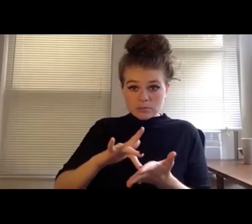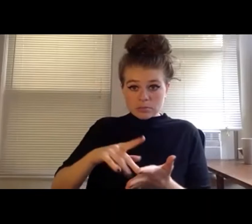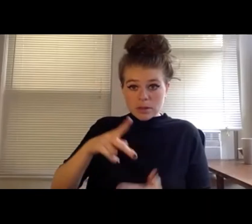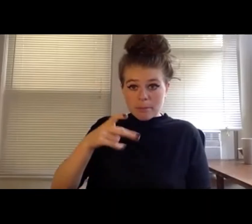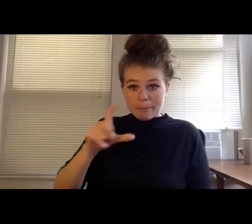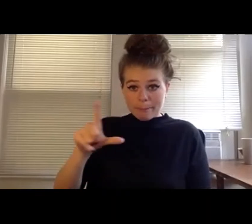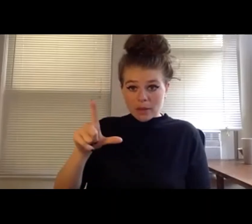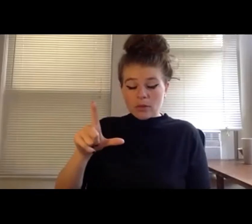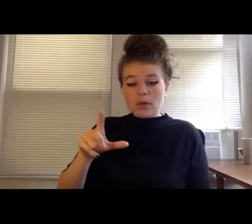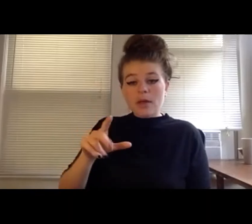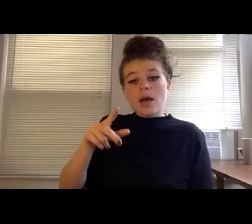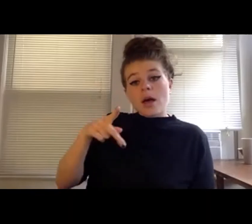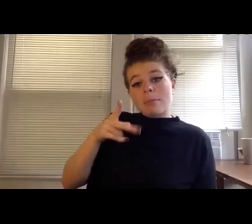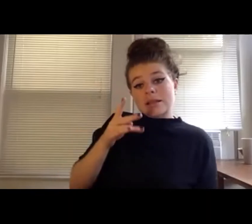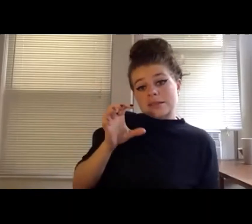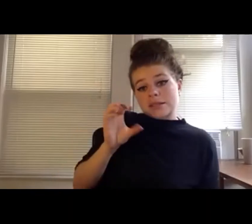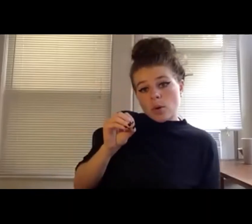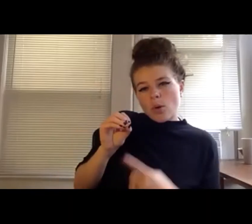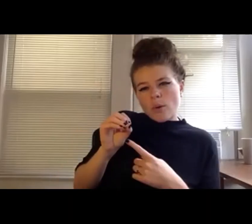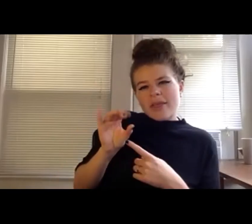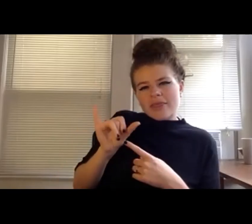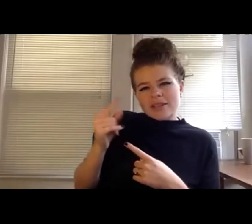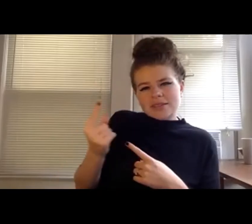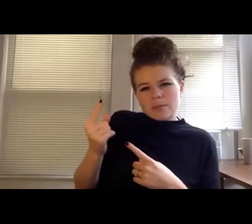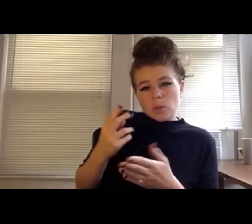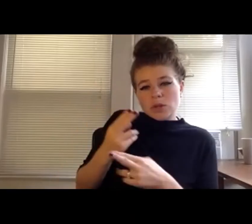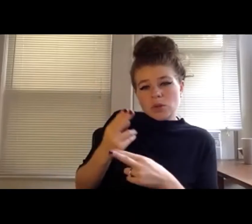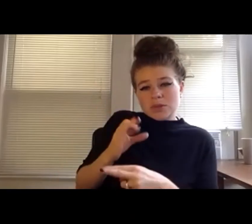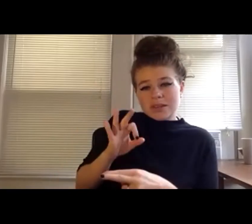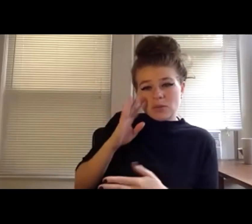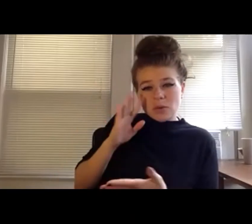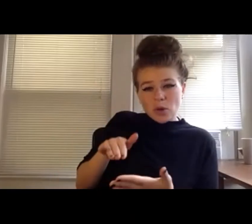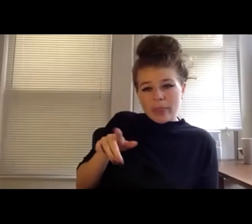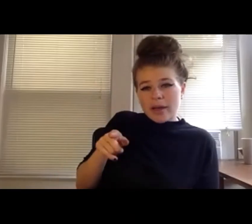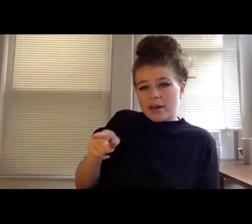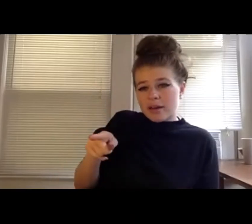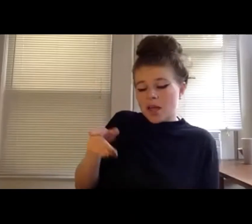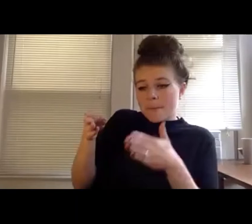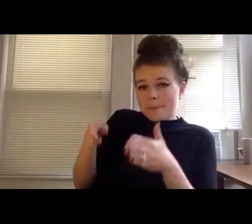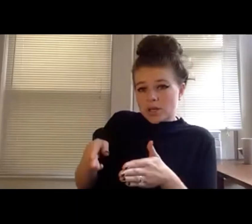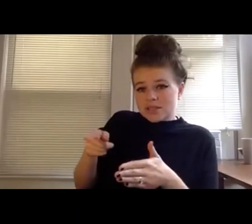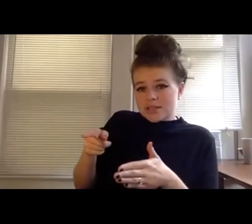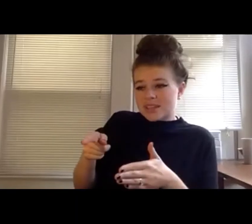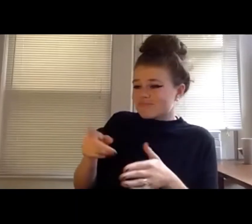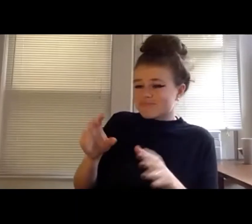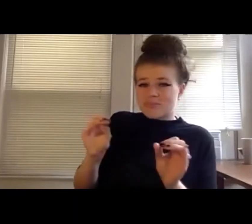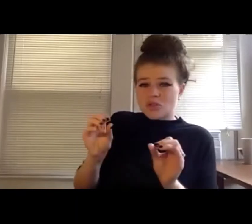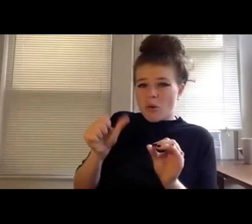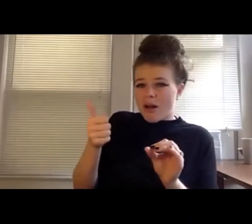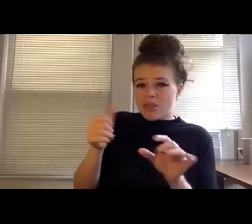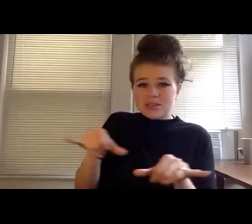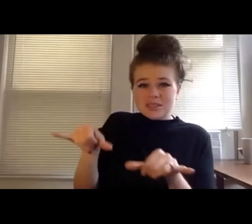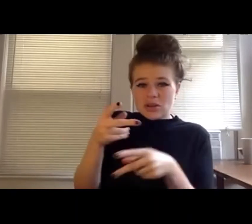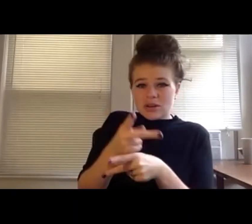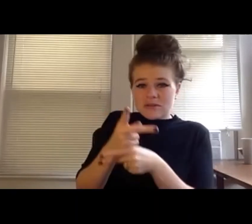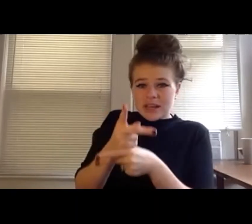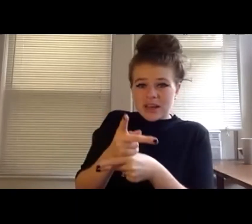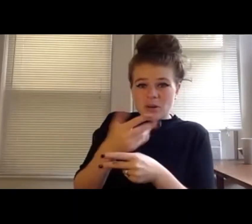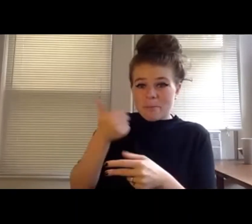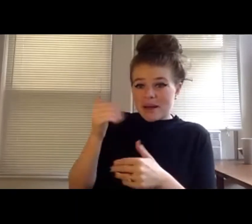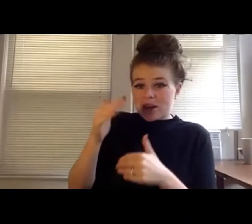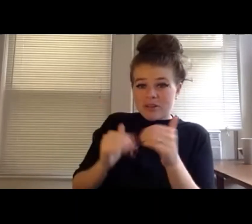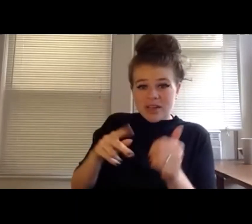is something that we use if we know that there's no other standard of care of treatment that would be better than